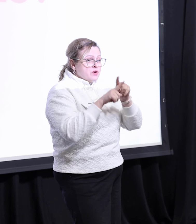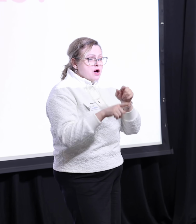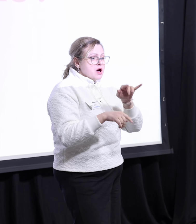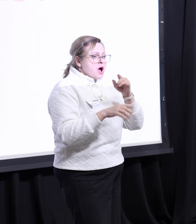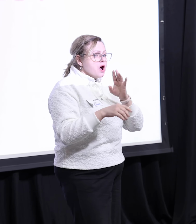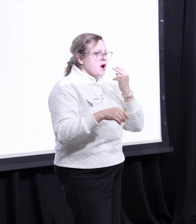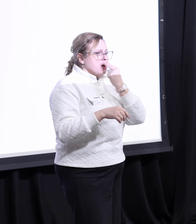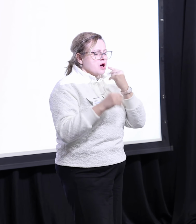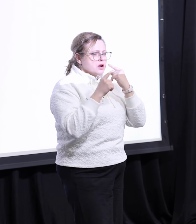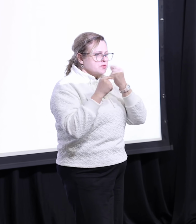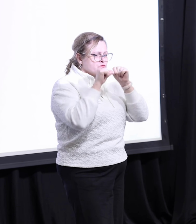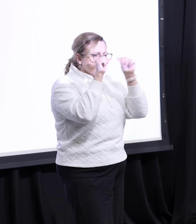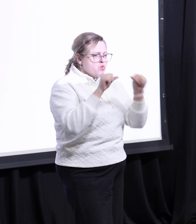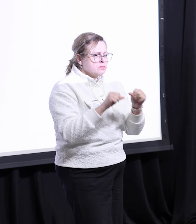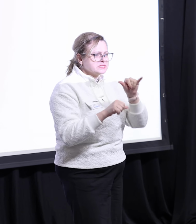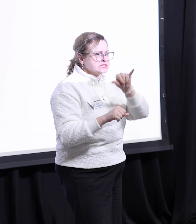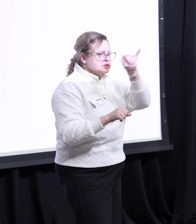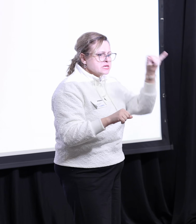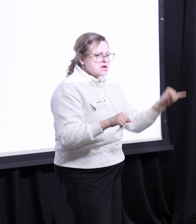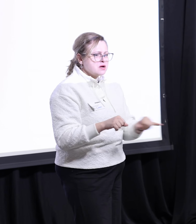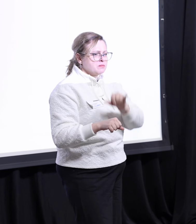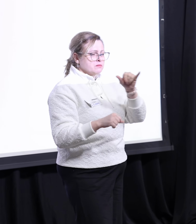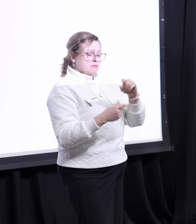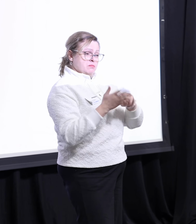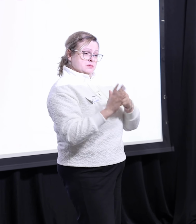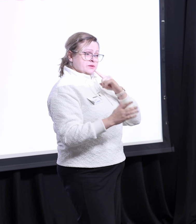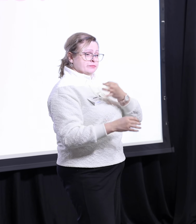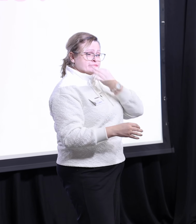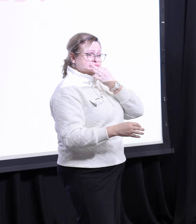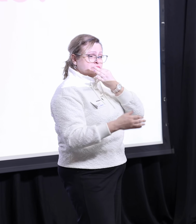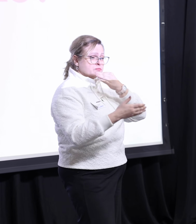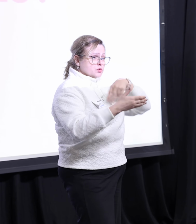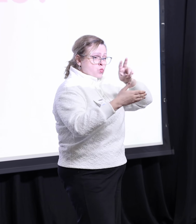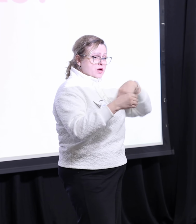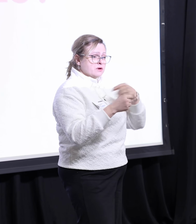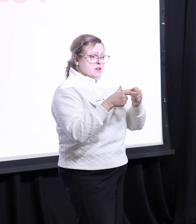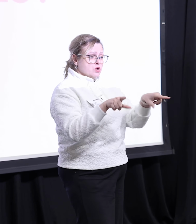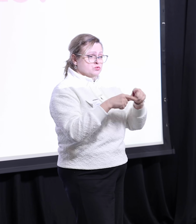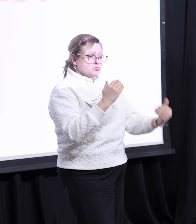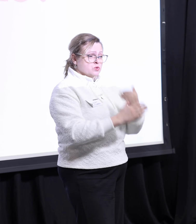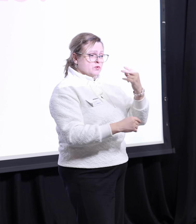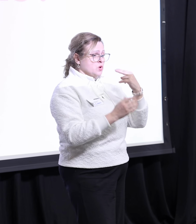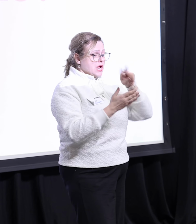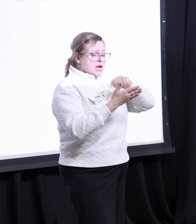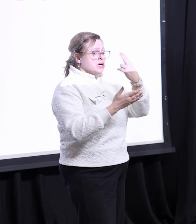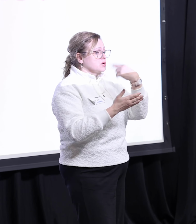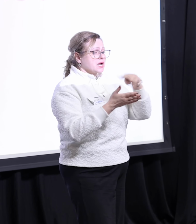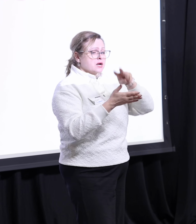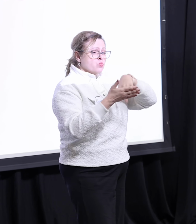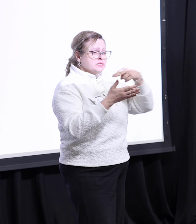regular. English words look all very similar to me. The mouth morphemes and